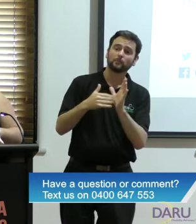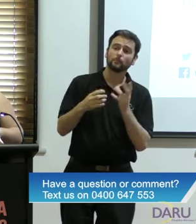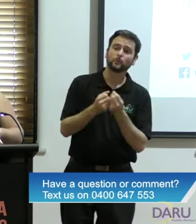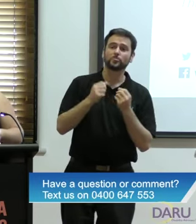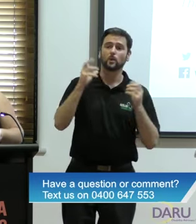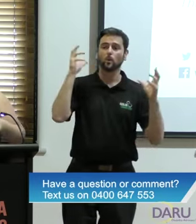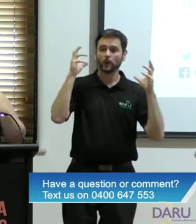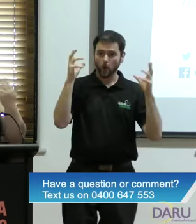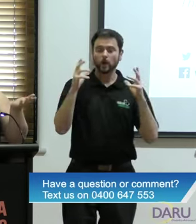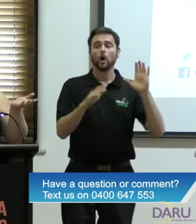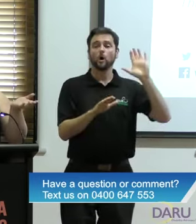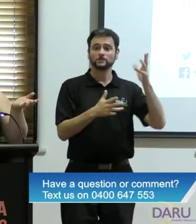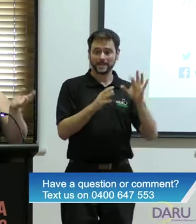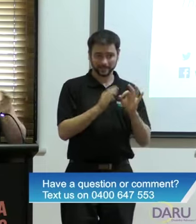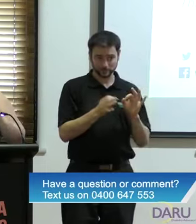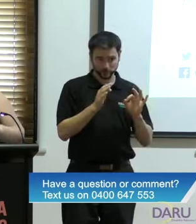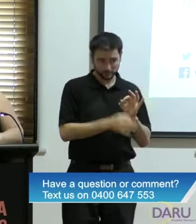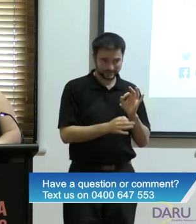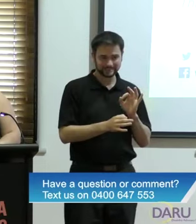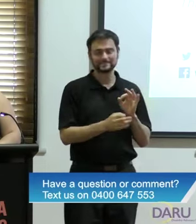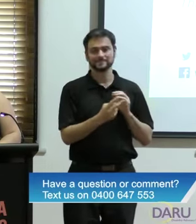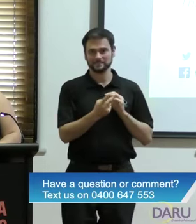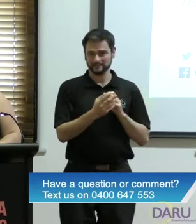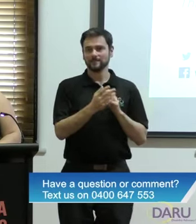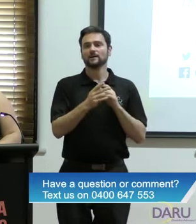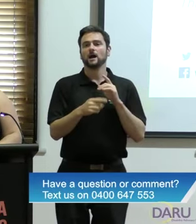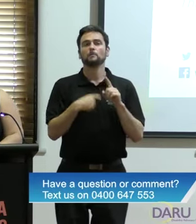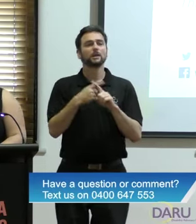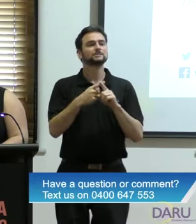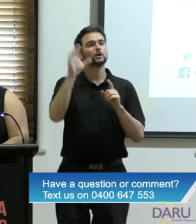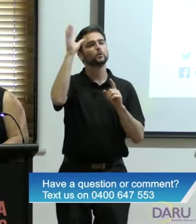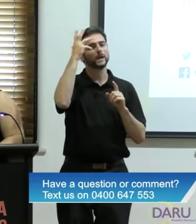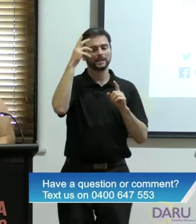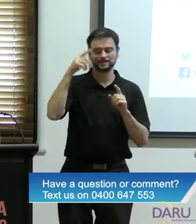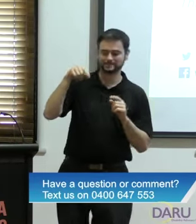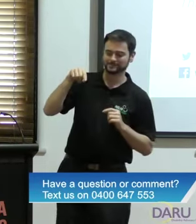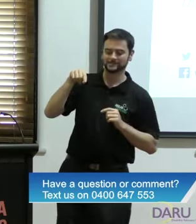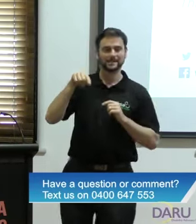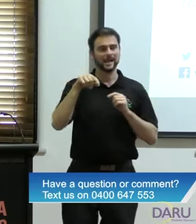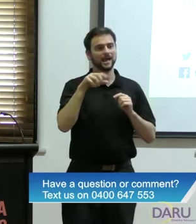Auslan interpreters, the staff at Queen Victoria, and safe travels home.